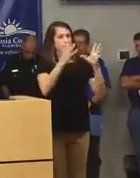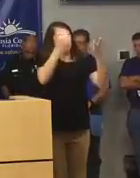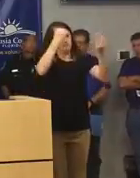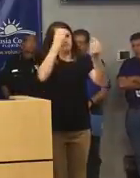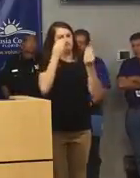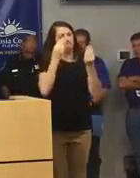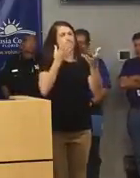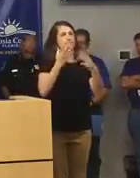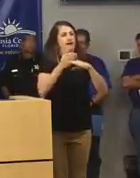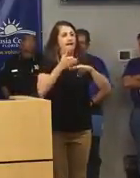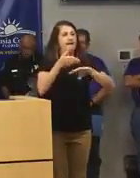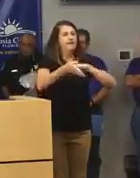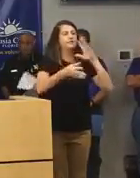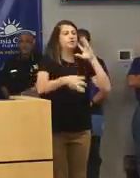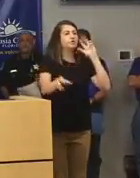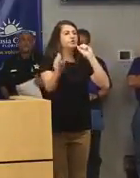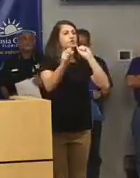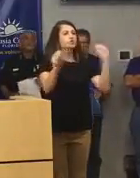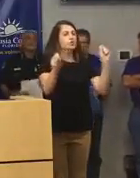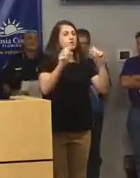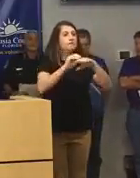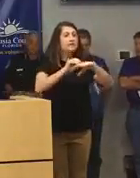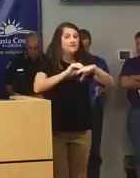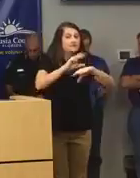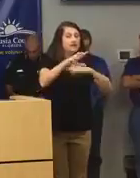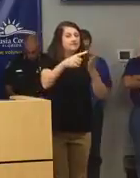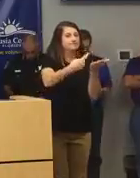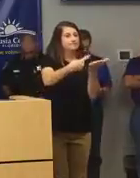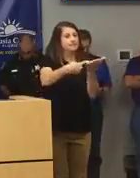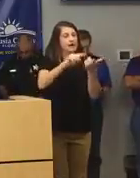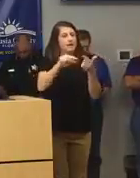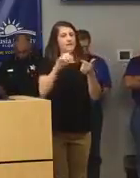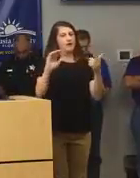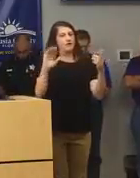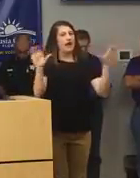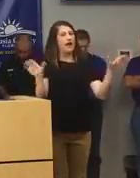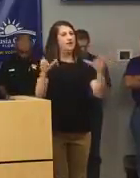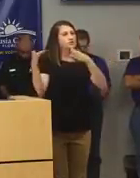the post-storm advice and talk about the action plan.